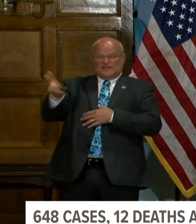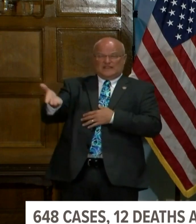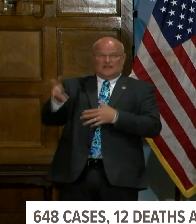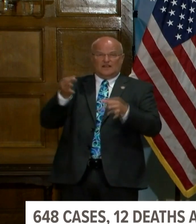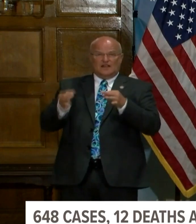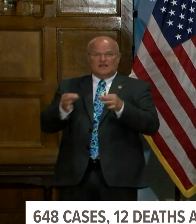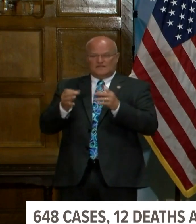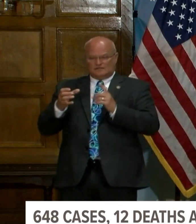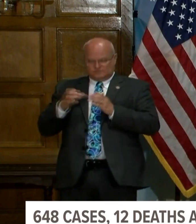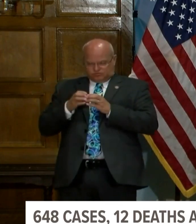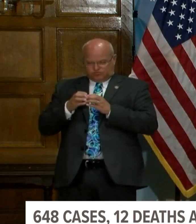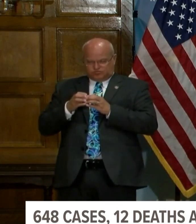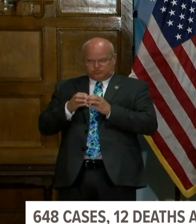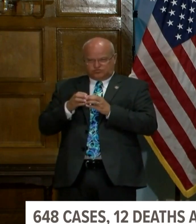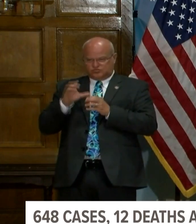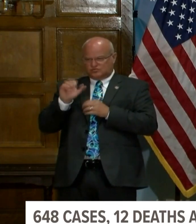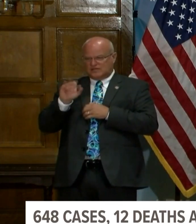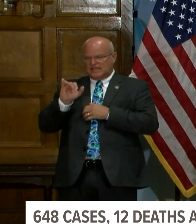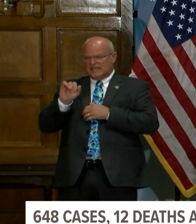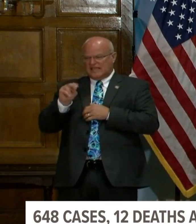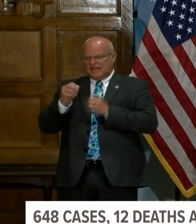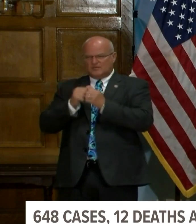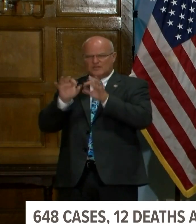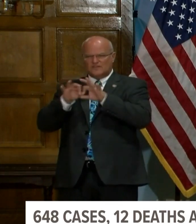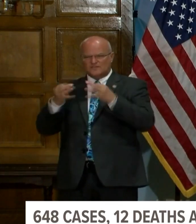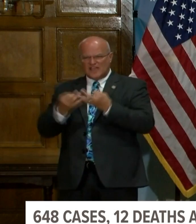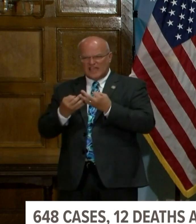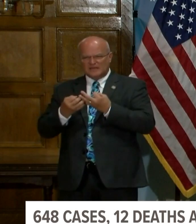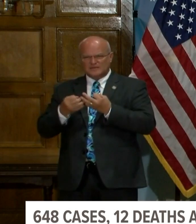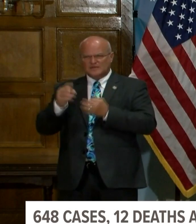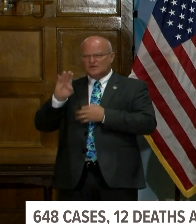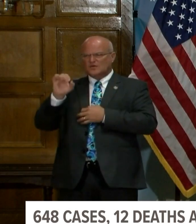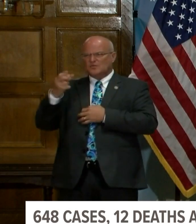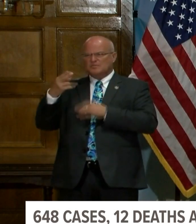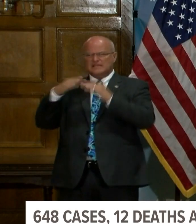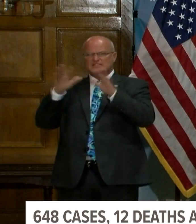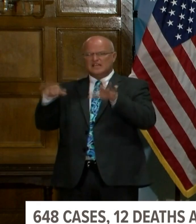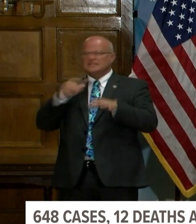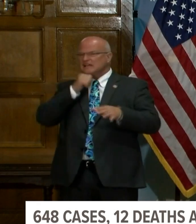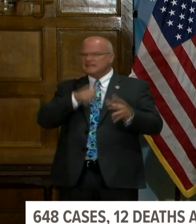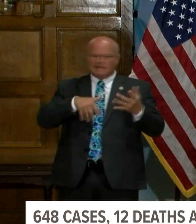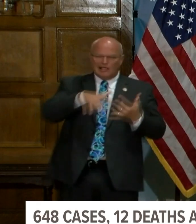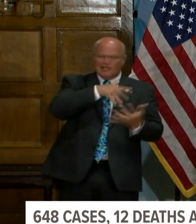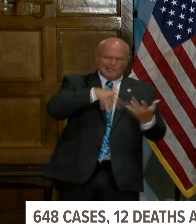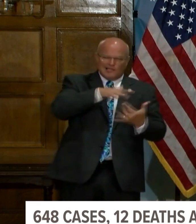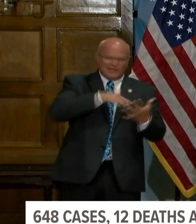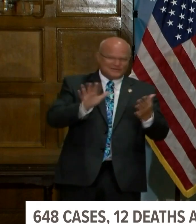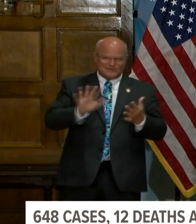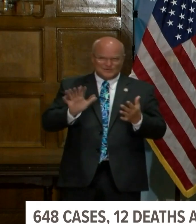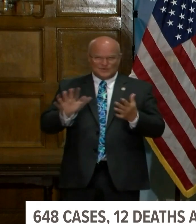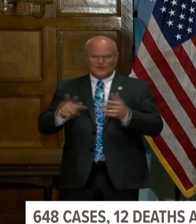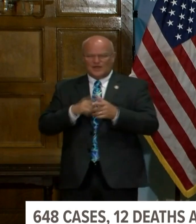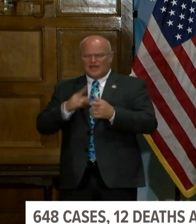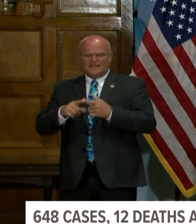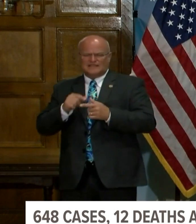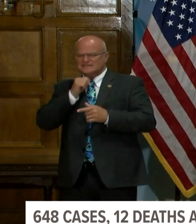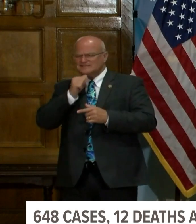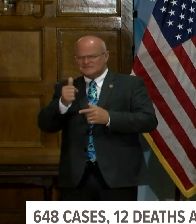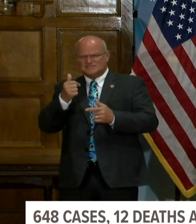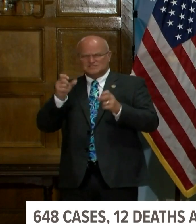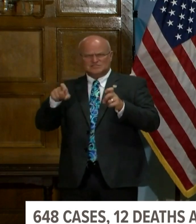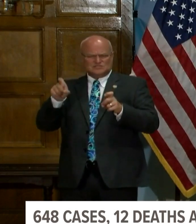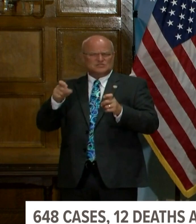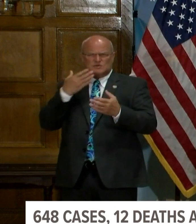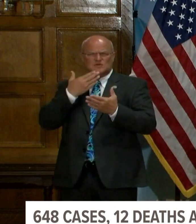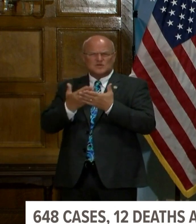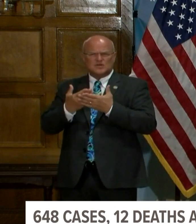If they were just isolated in a cabin with their family or a beach house and didn't associate with anyone else, then they should be in good